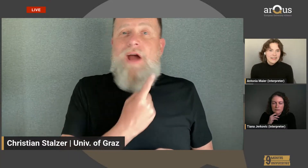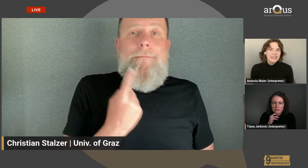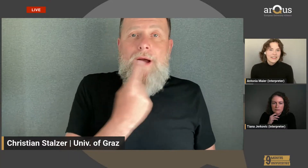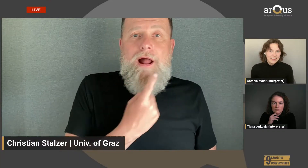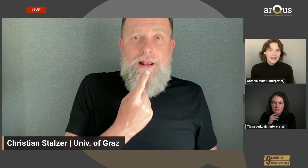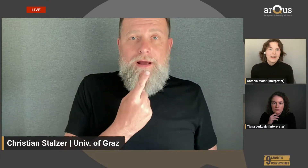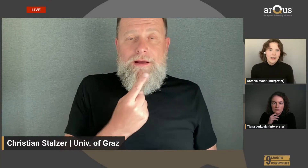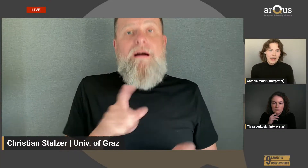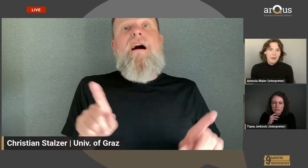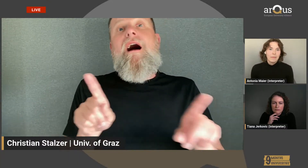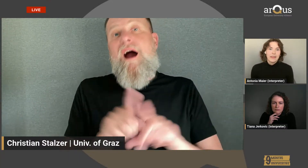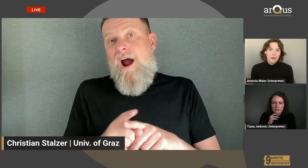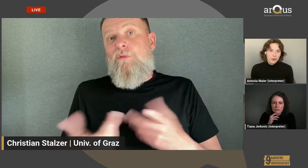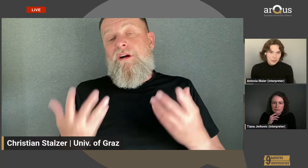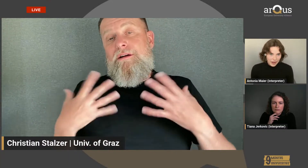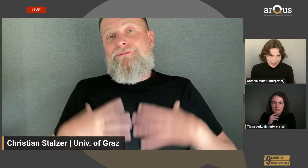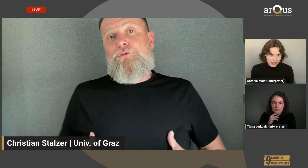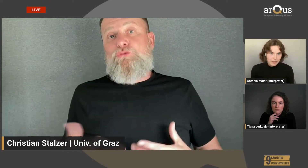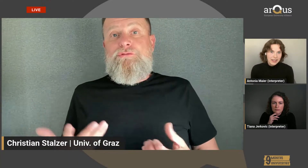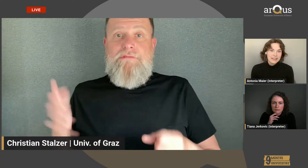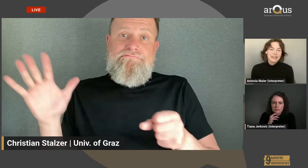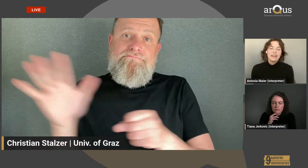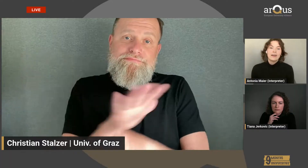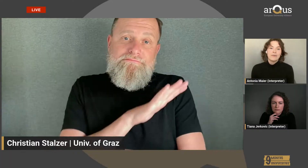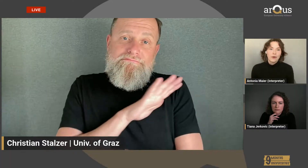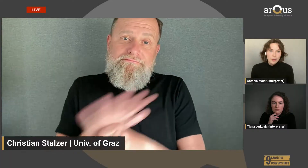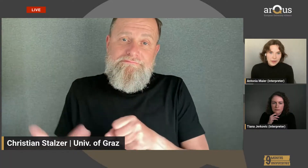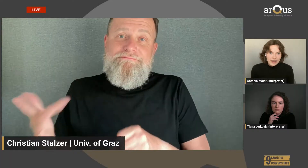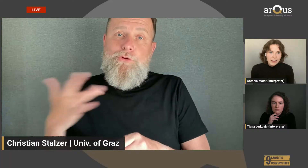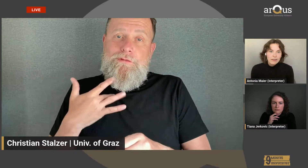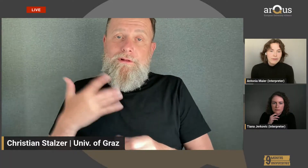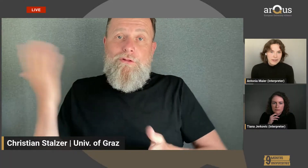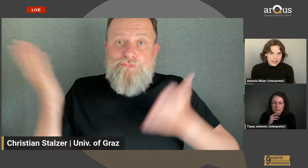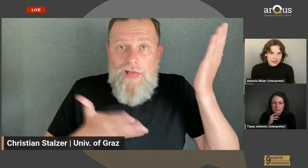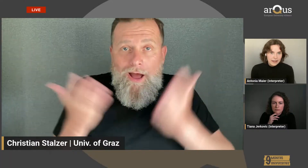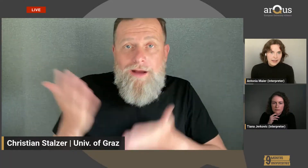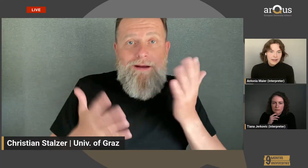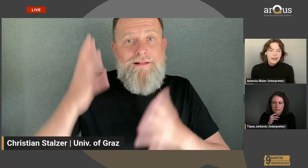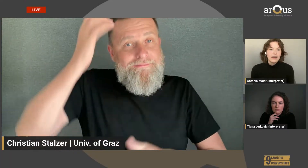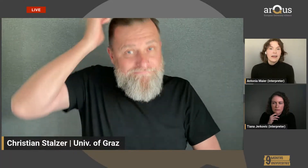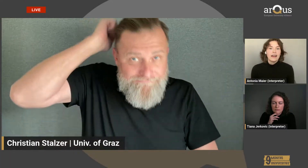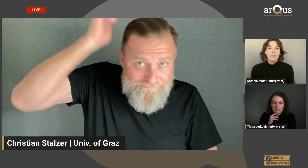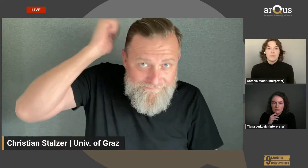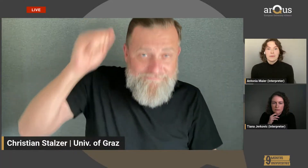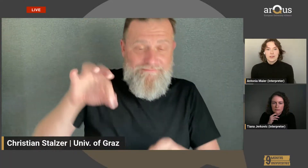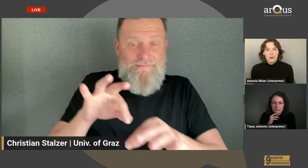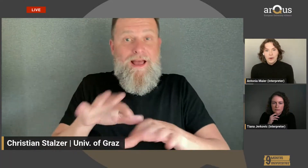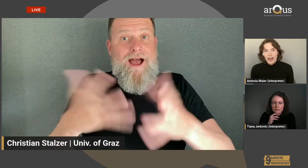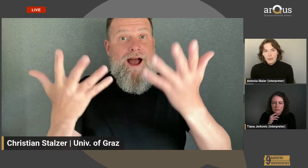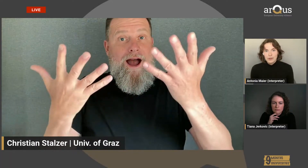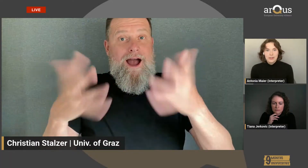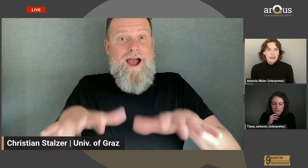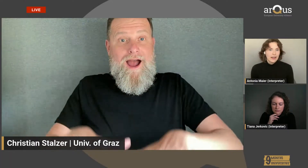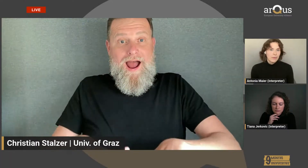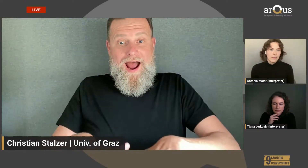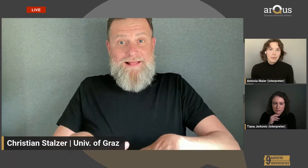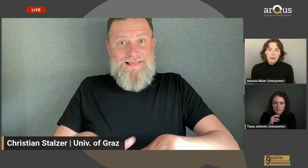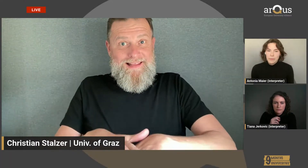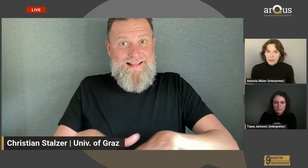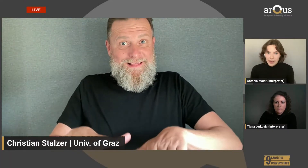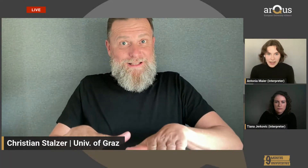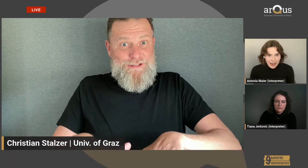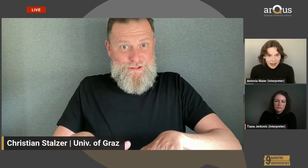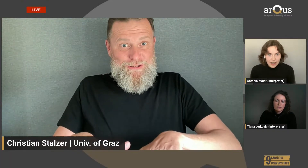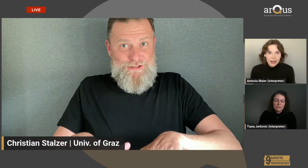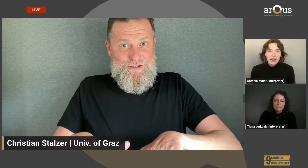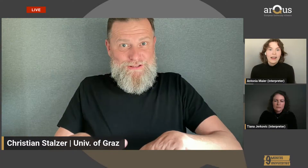then there were punishments, verbally, physically. So I was pulled